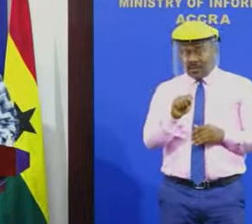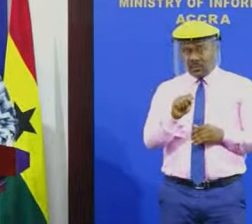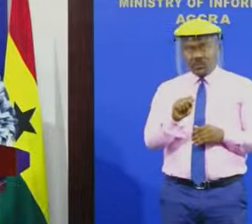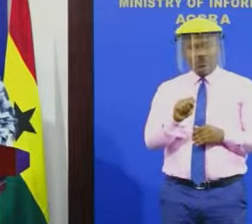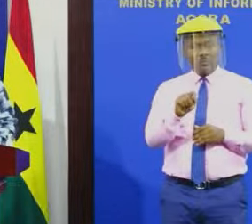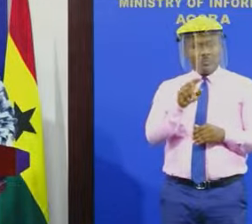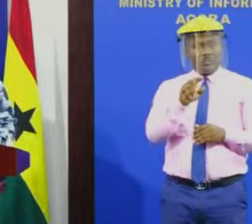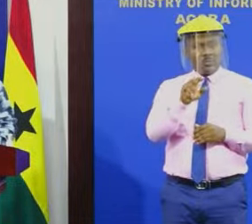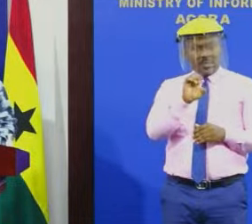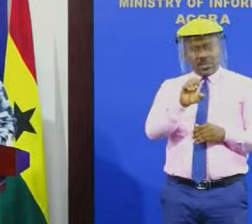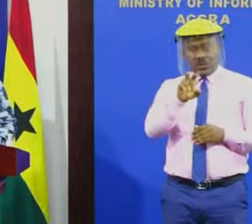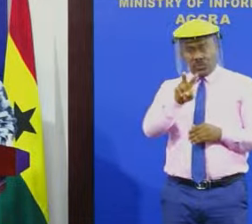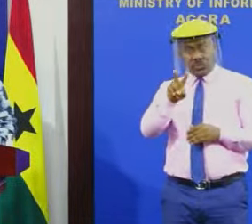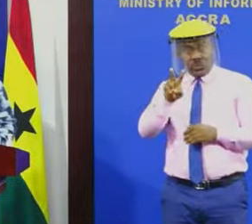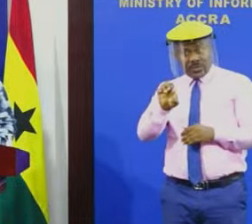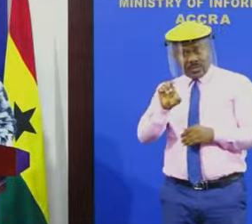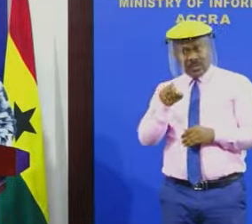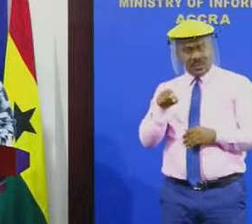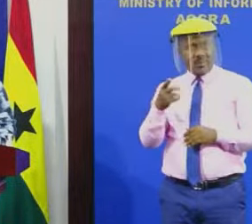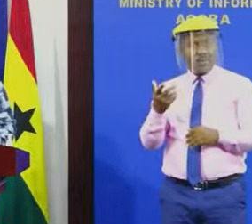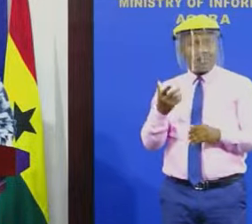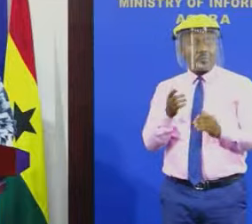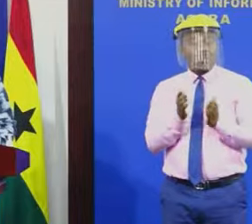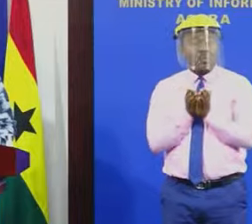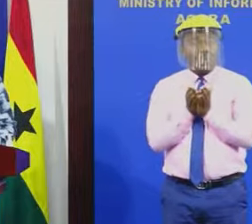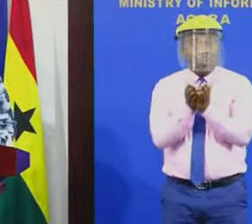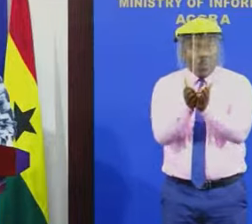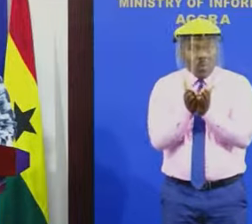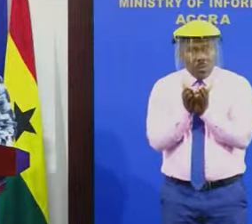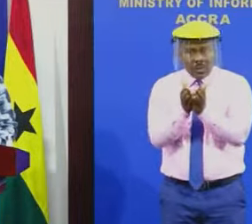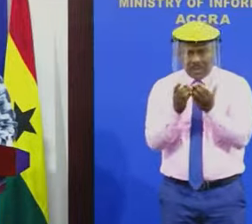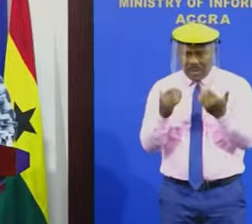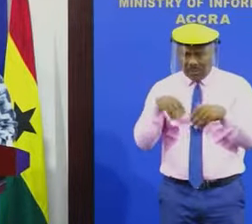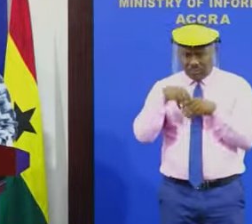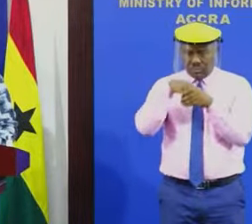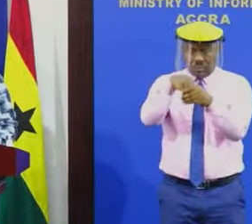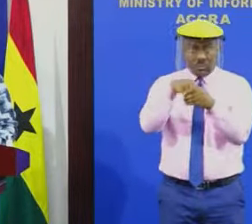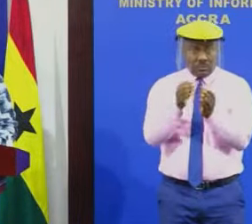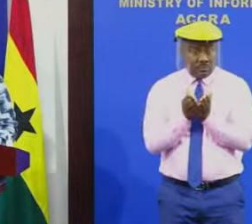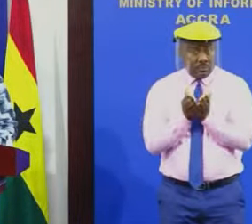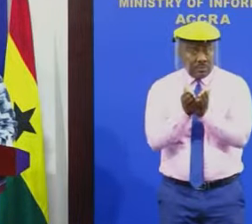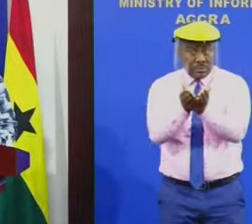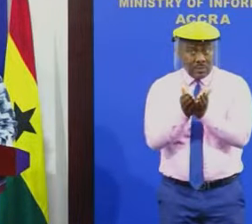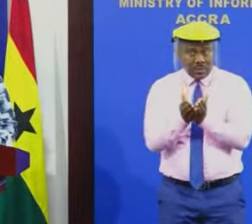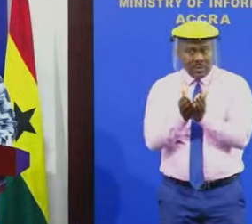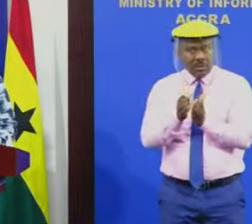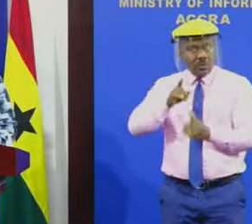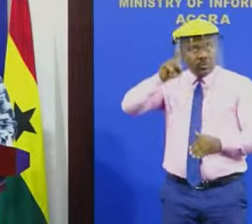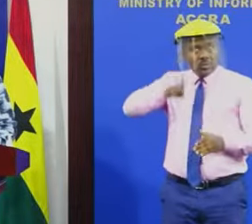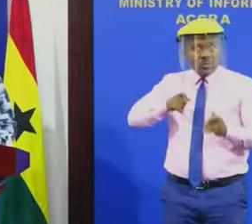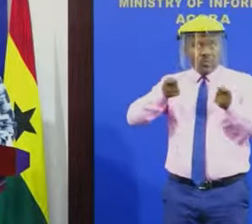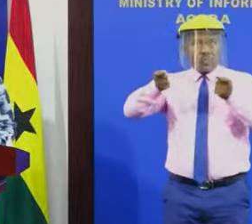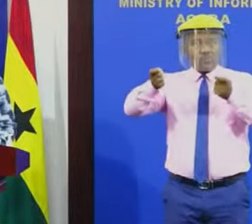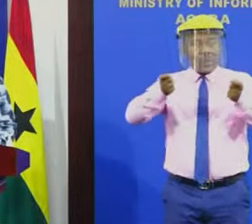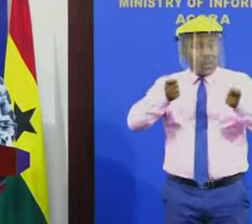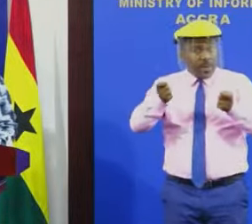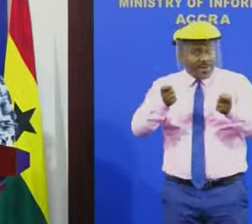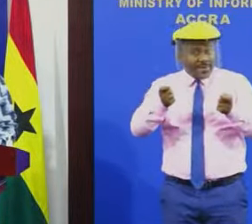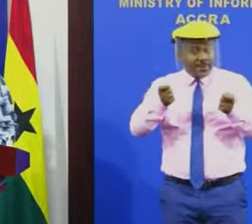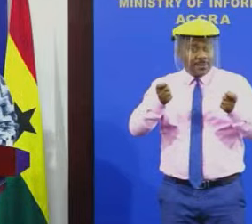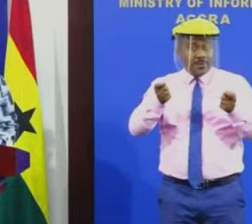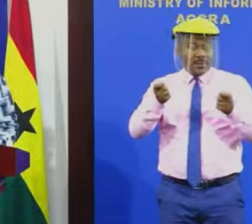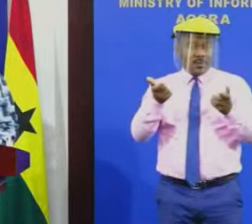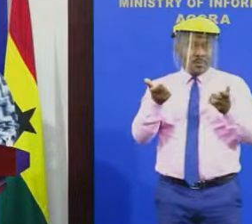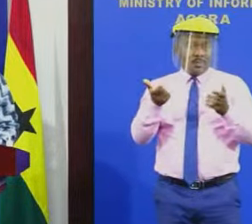regulate activities in shipping in our inland waterways, and also to ensure that shipping on our